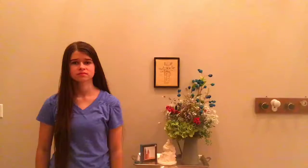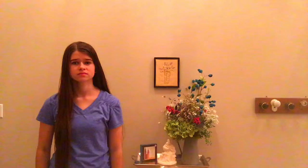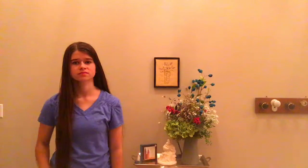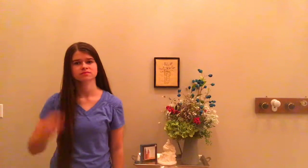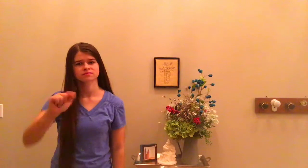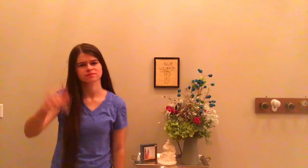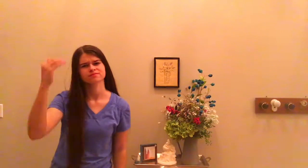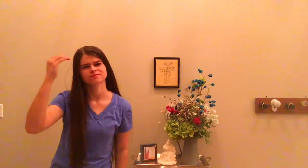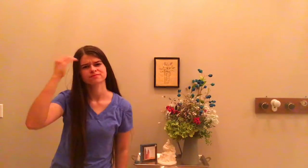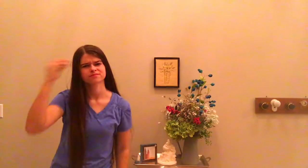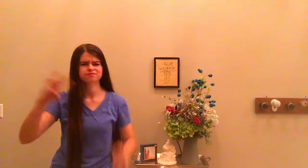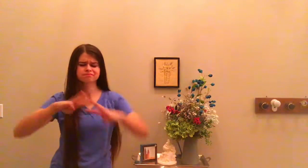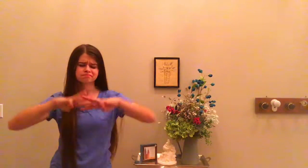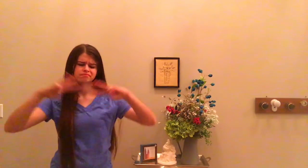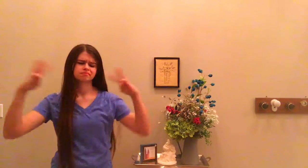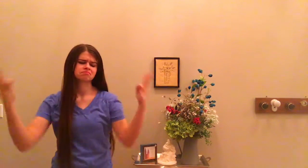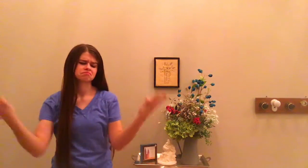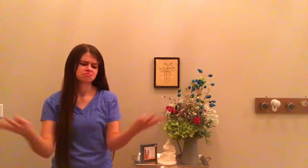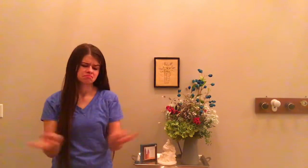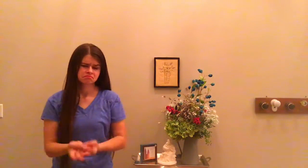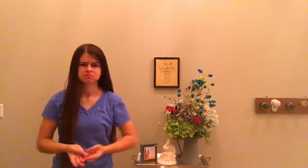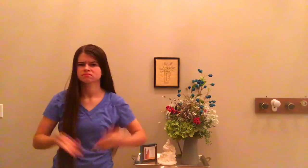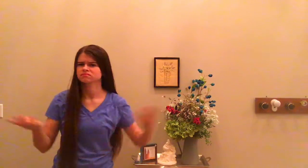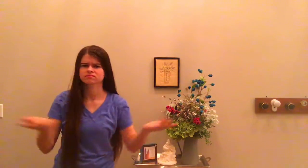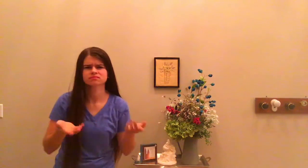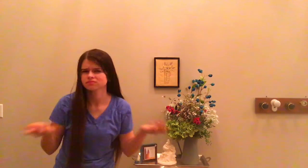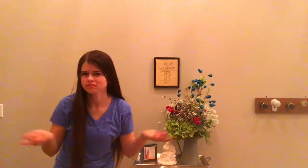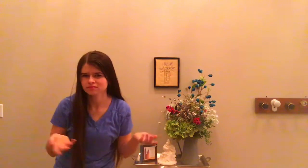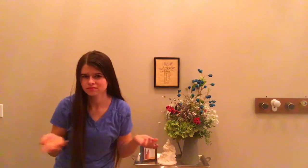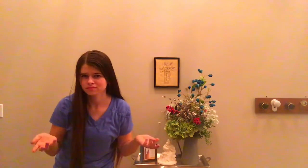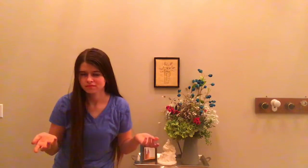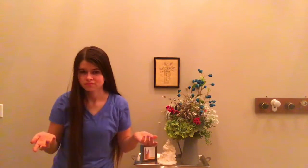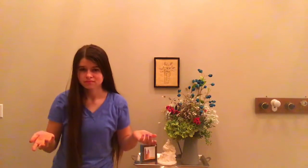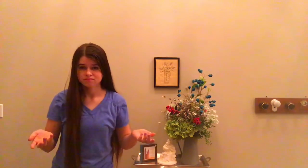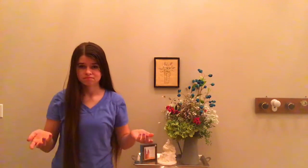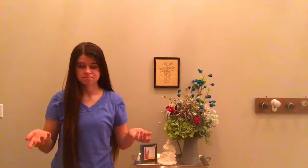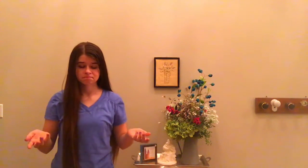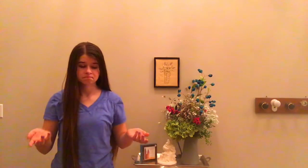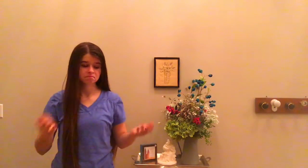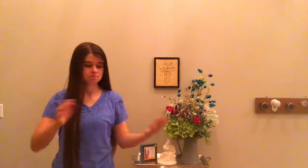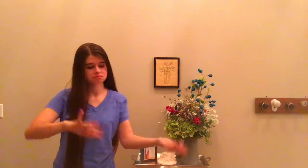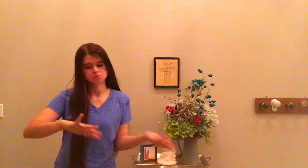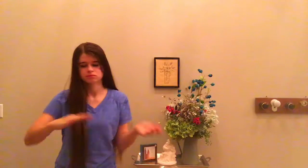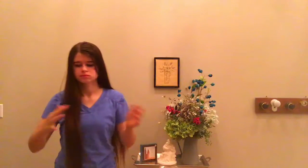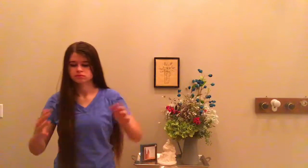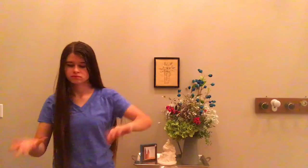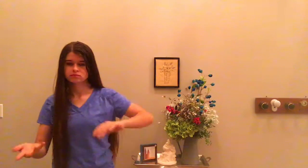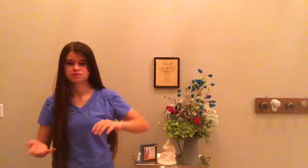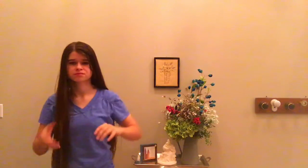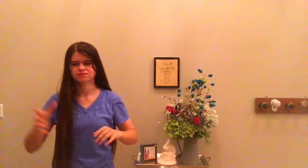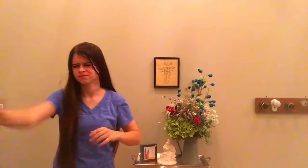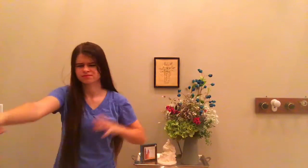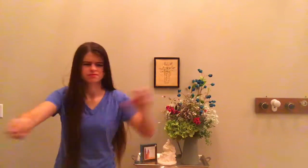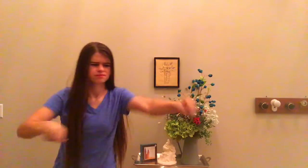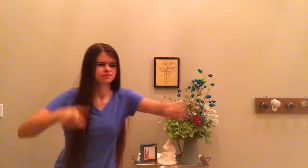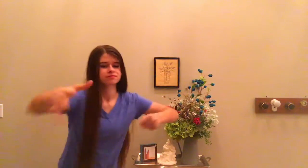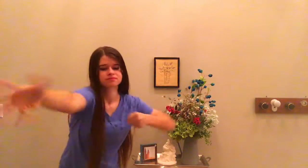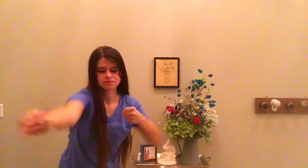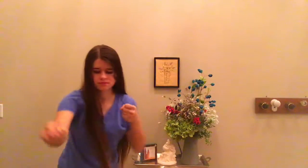You think you own whatever land you land on The earth is just a dead